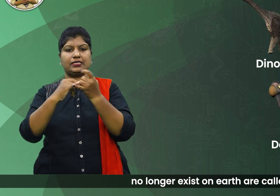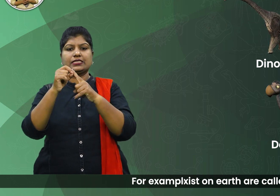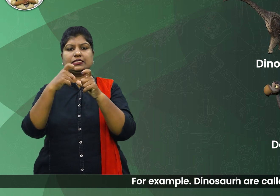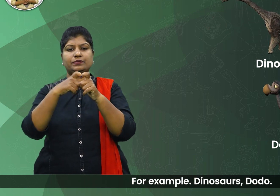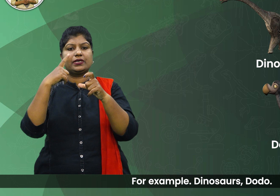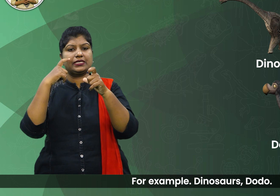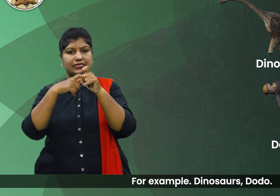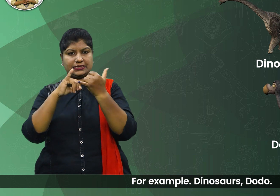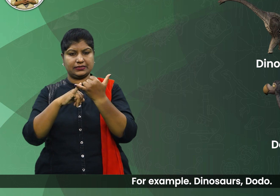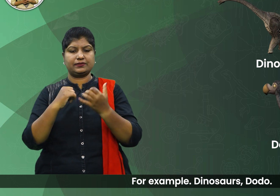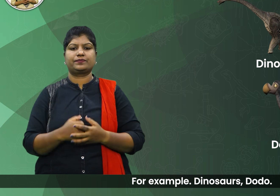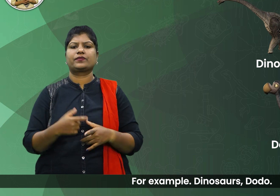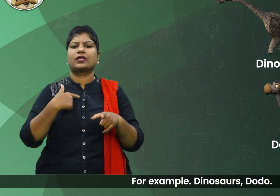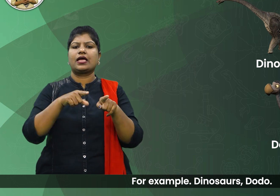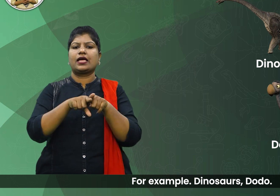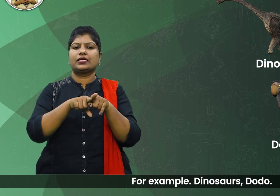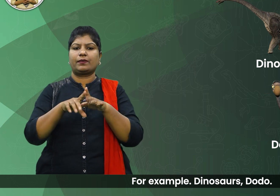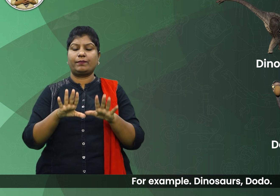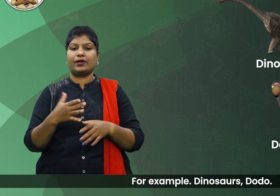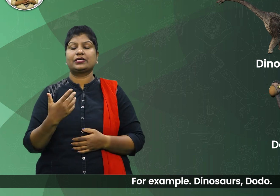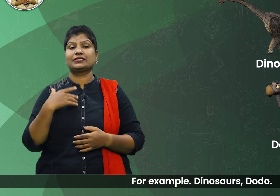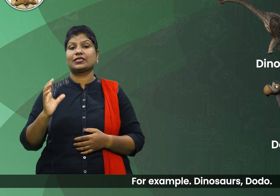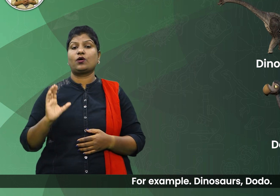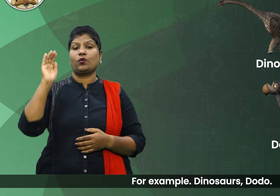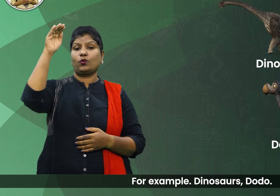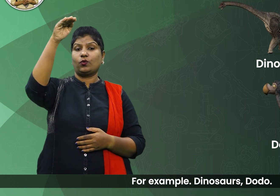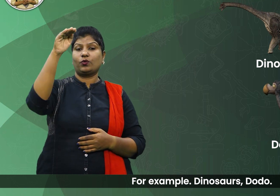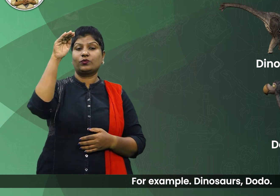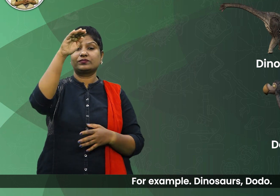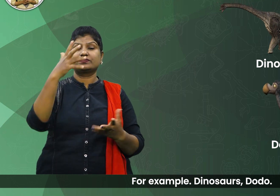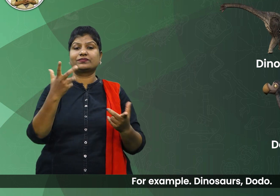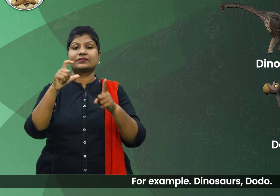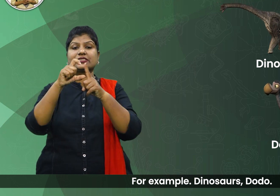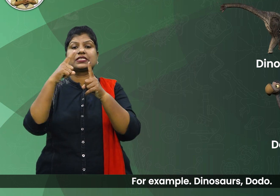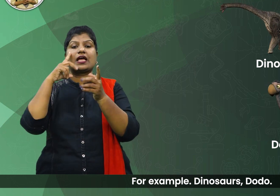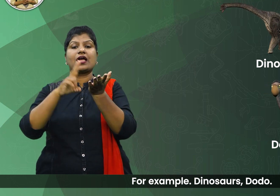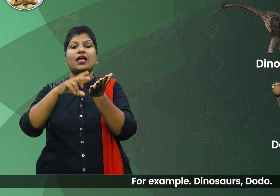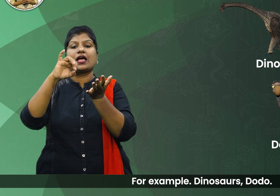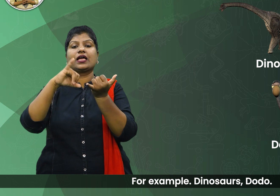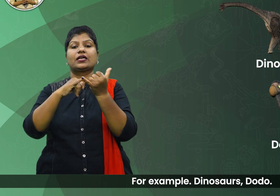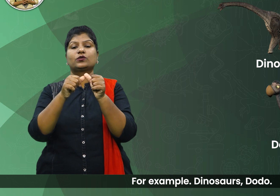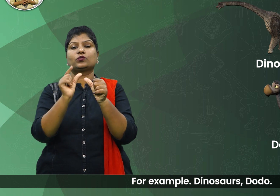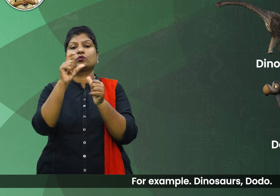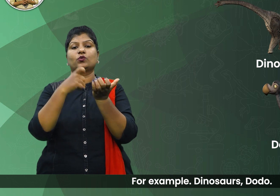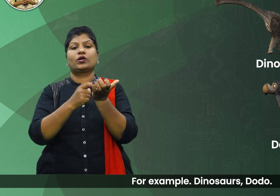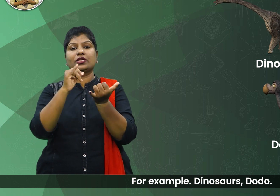For example, dinosaurs, dodo.